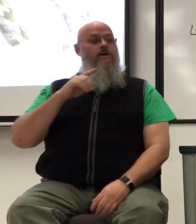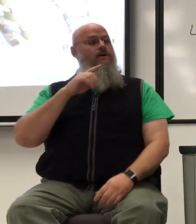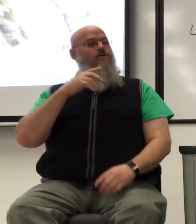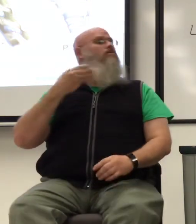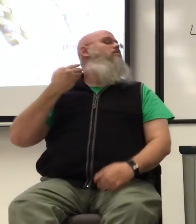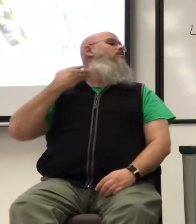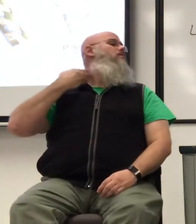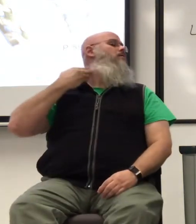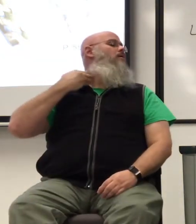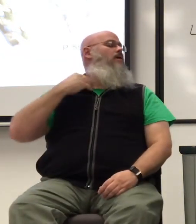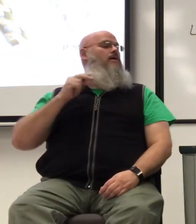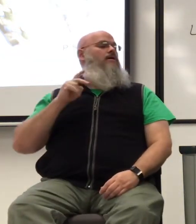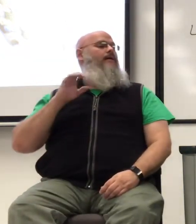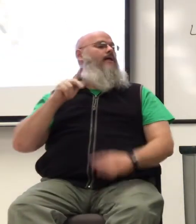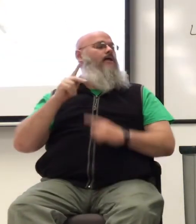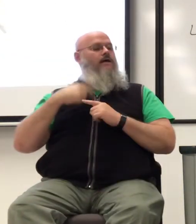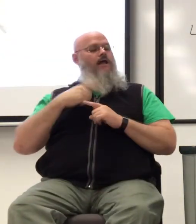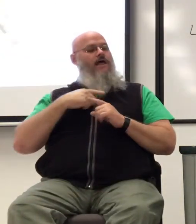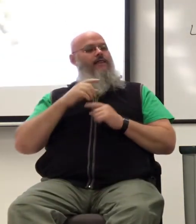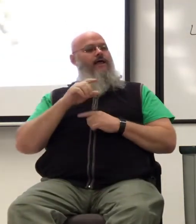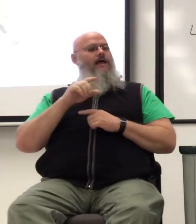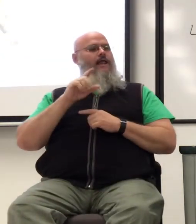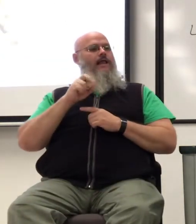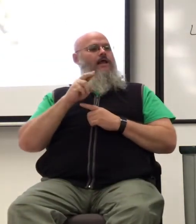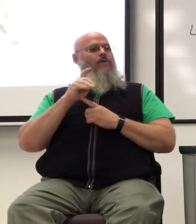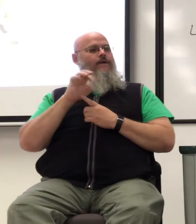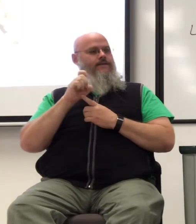it. So you can kind of see how it lines up.